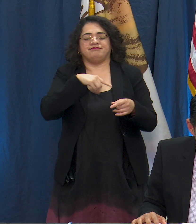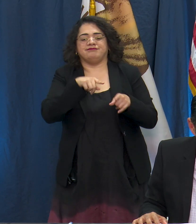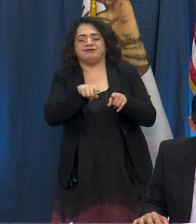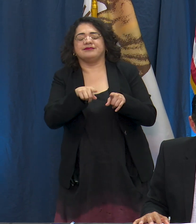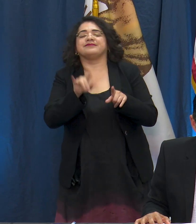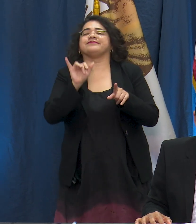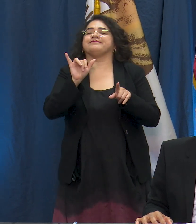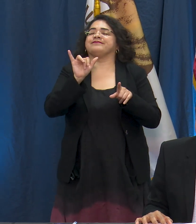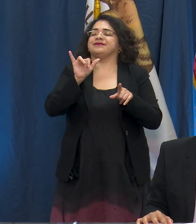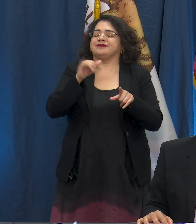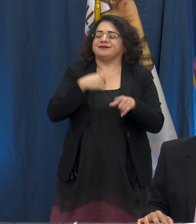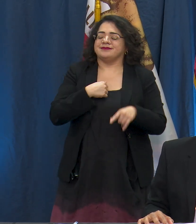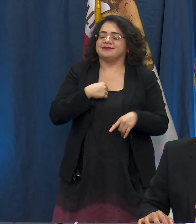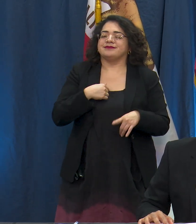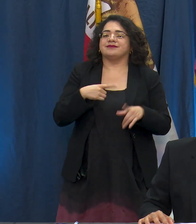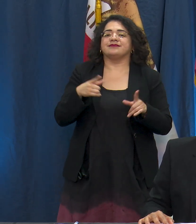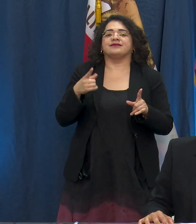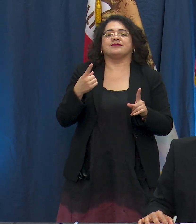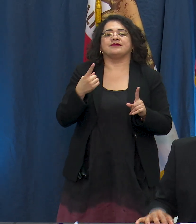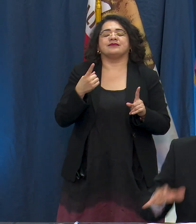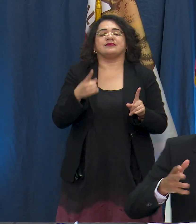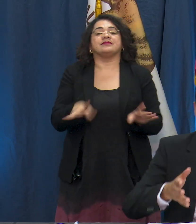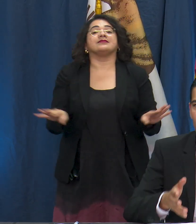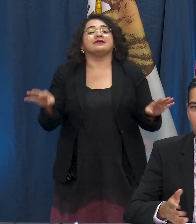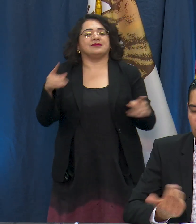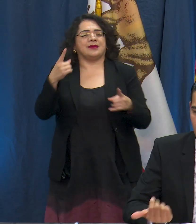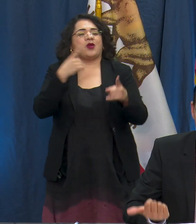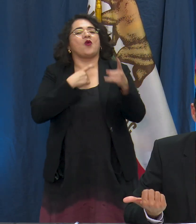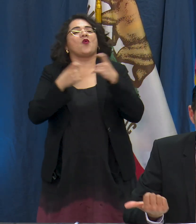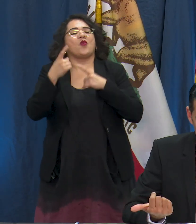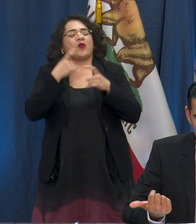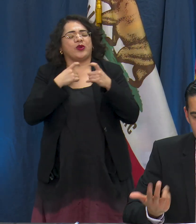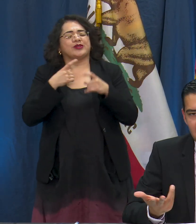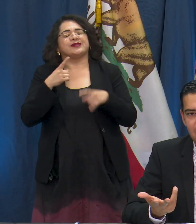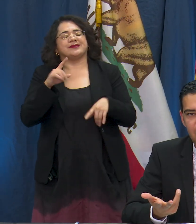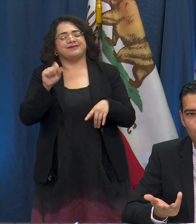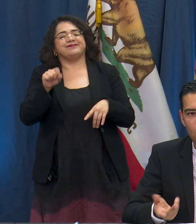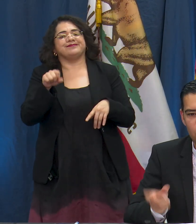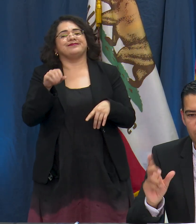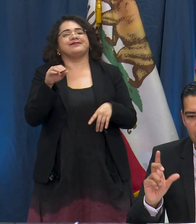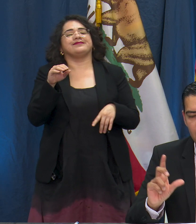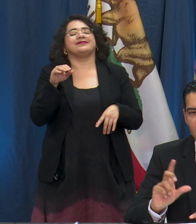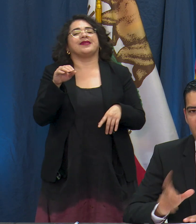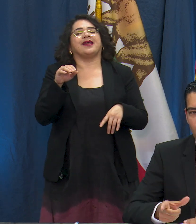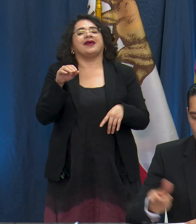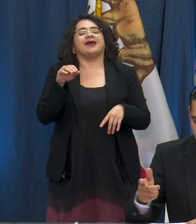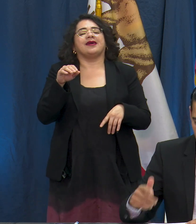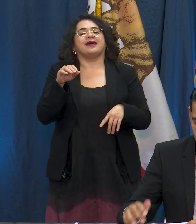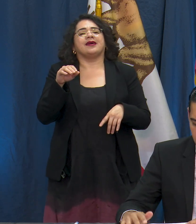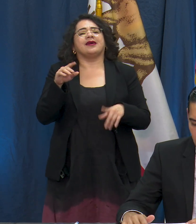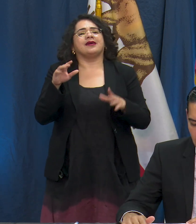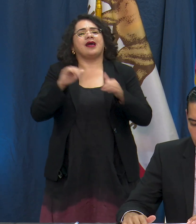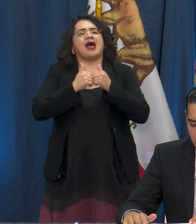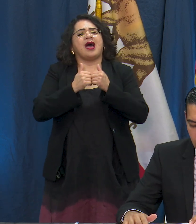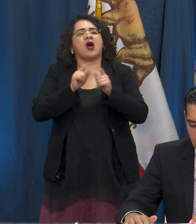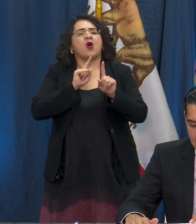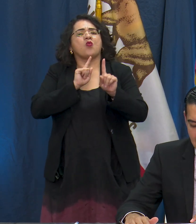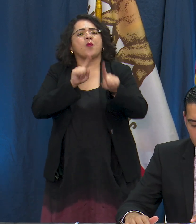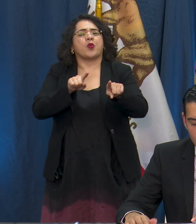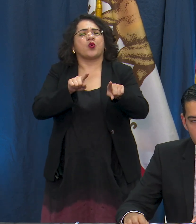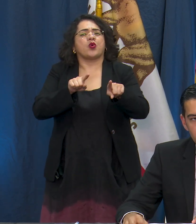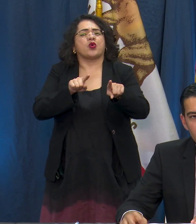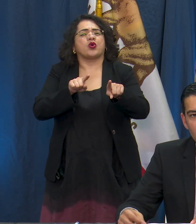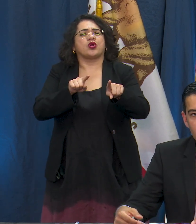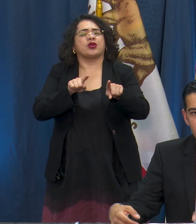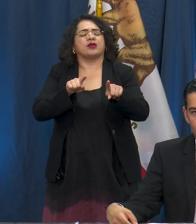expand on one thing, Emily. So I actually missed. There have been questions, and I know that media has asked a couple questions about how we report